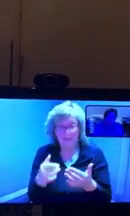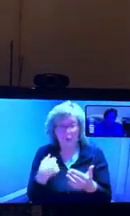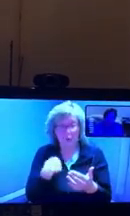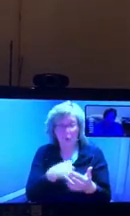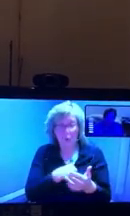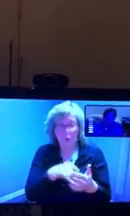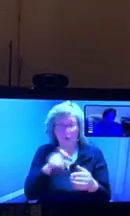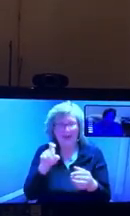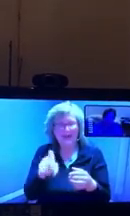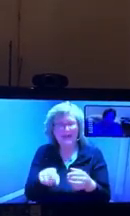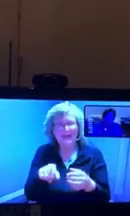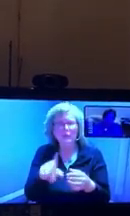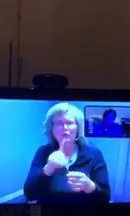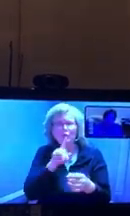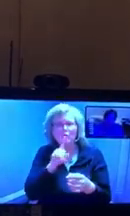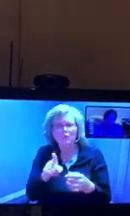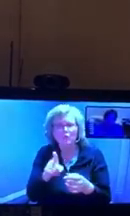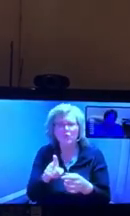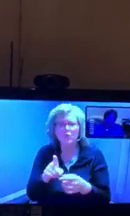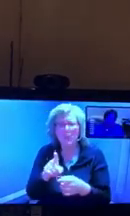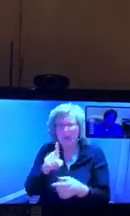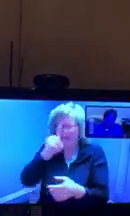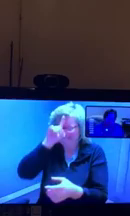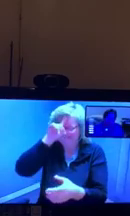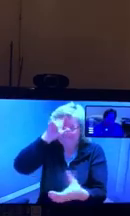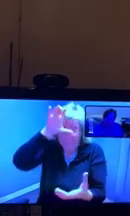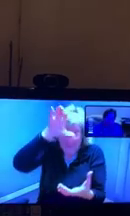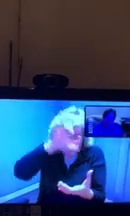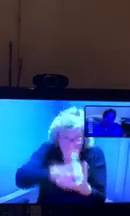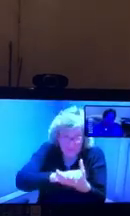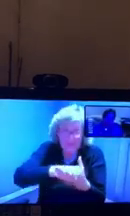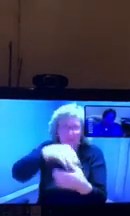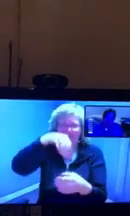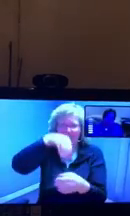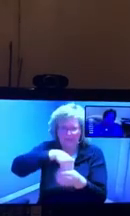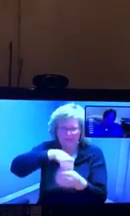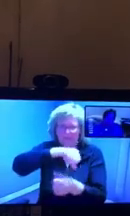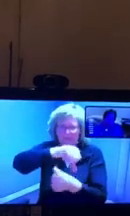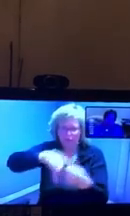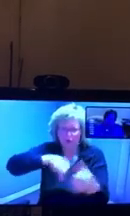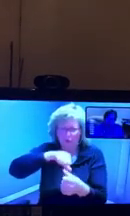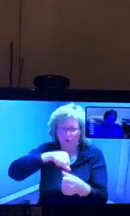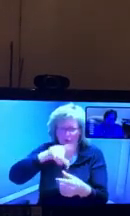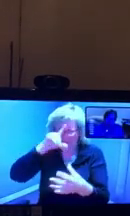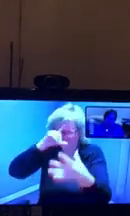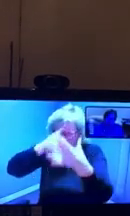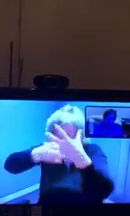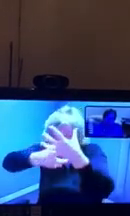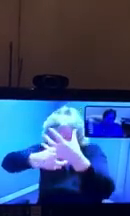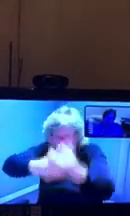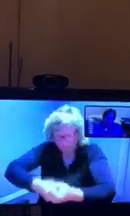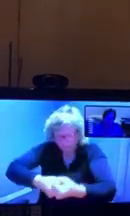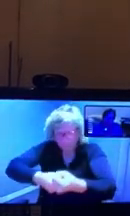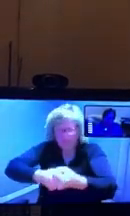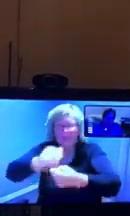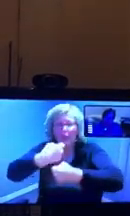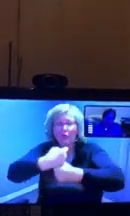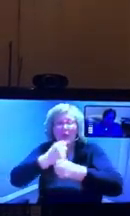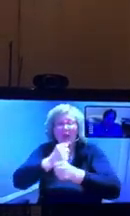arms, I truly, truly believe in each other, and create a unified leadership, we could knock